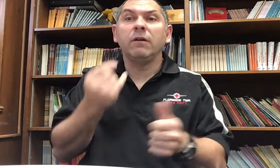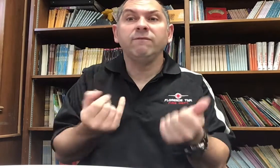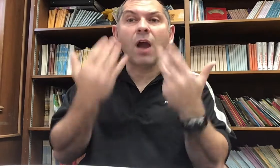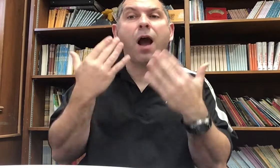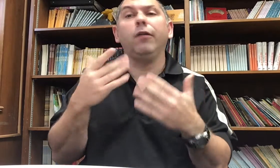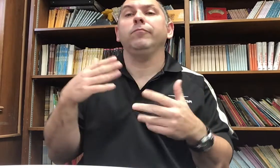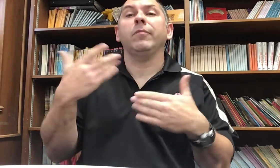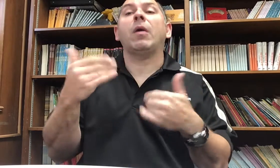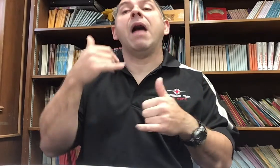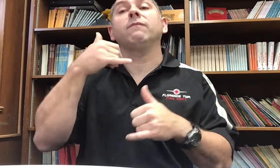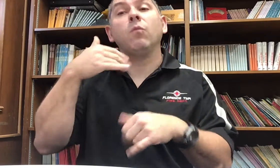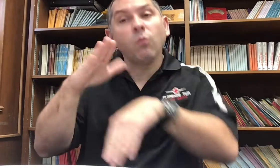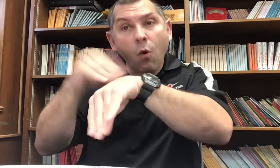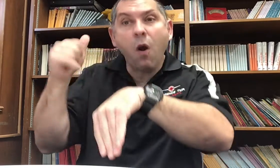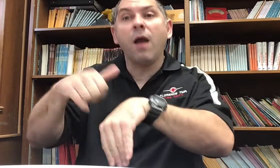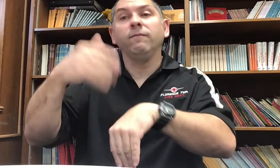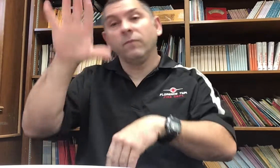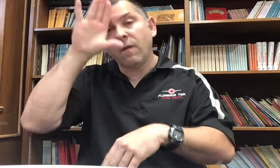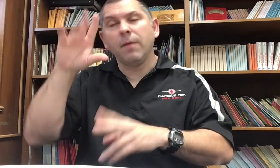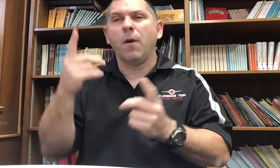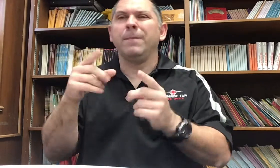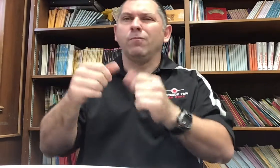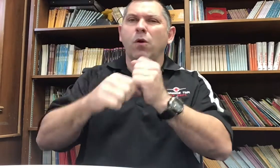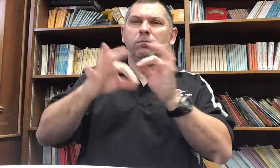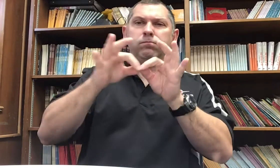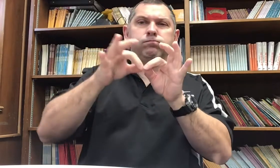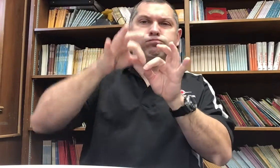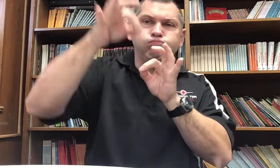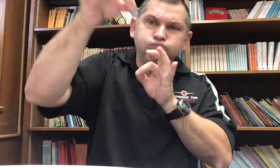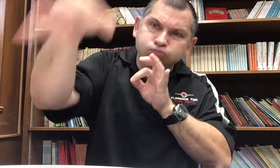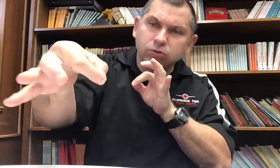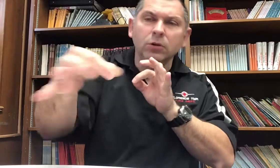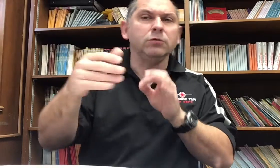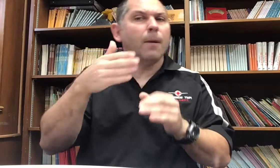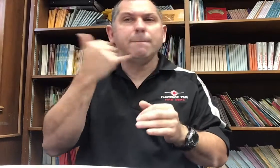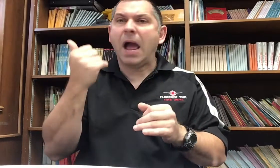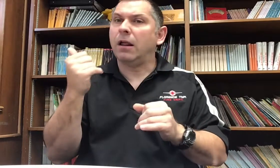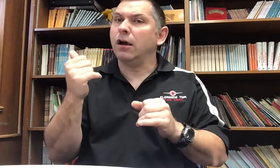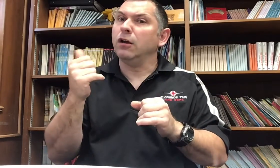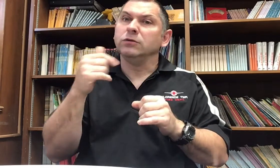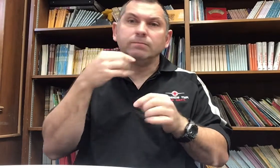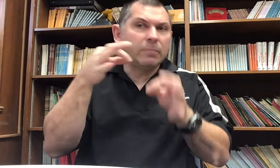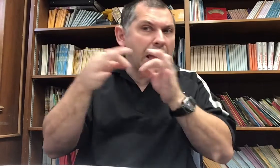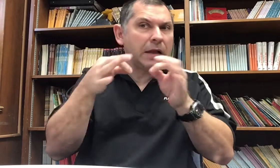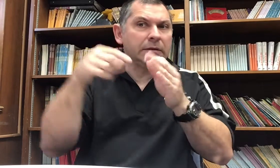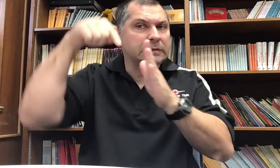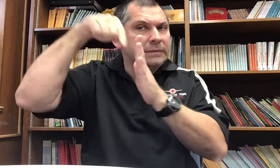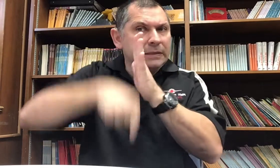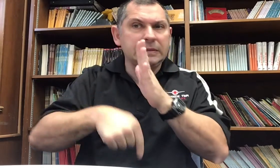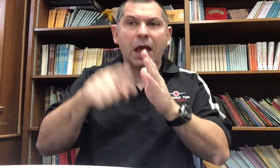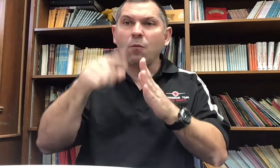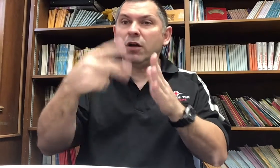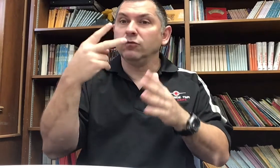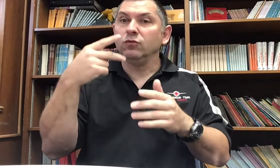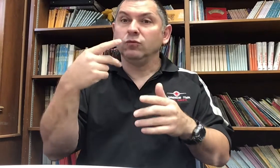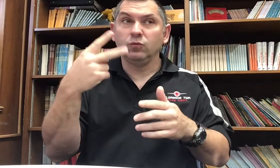emergency. So if the police arrive first and they see it's a fire, they're going to have to call, so it's a little bit of a delay. So it's